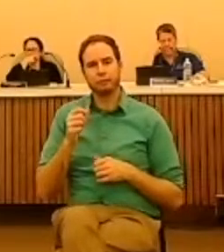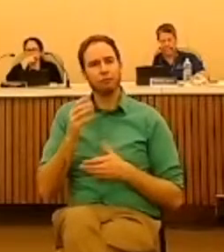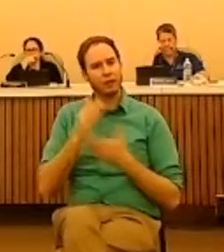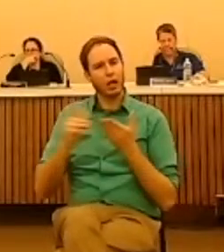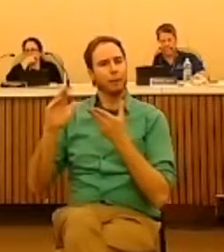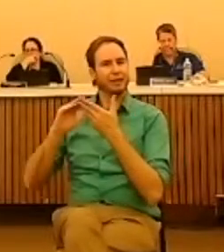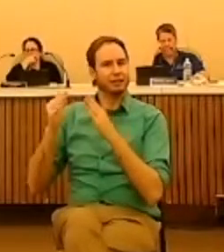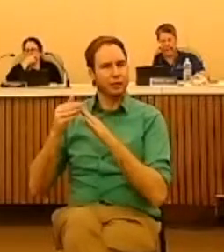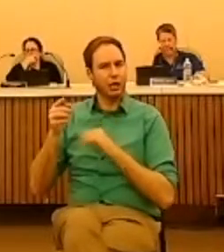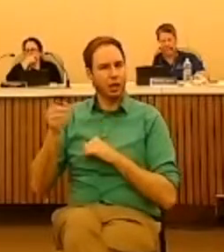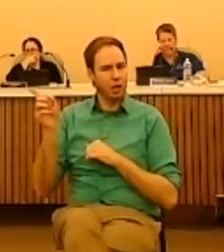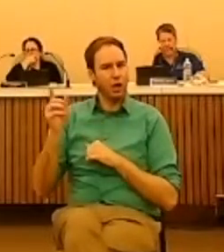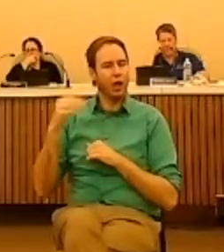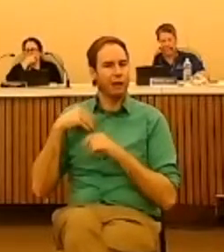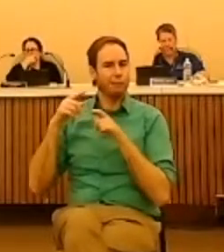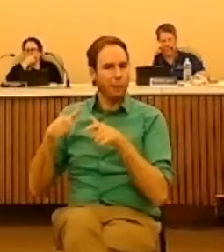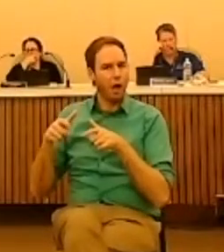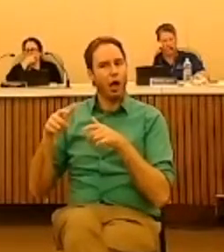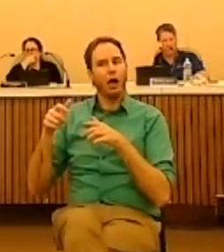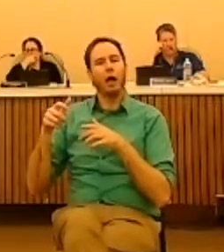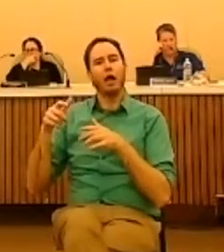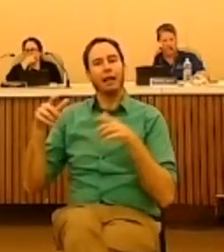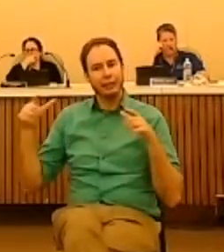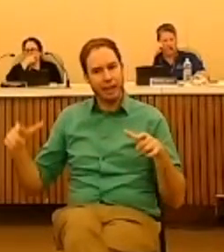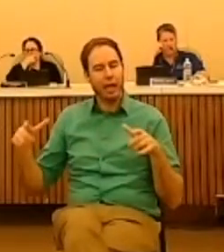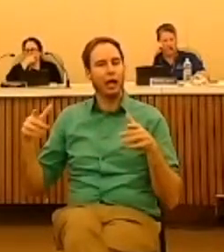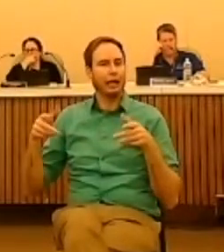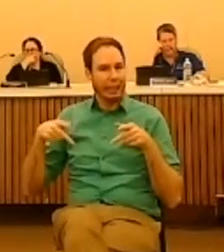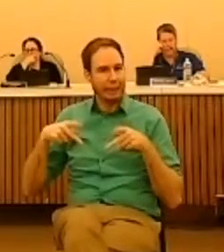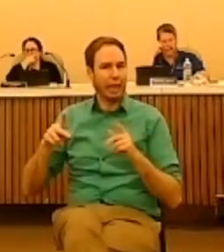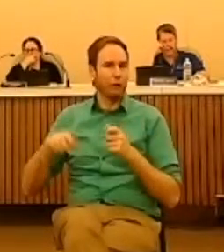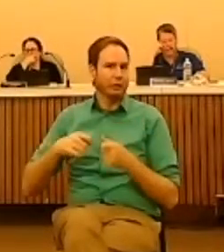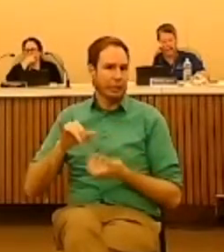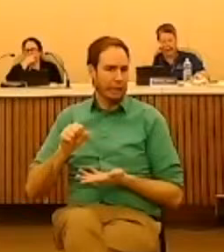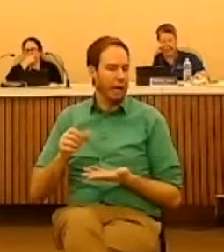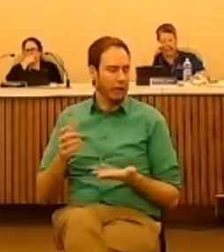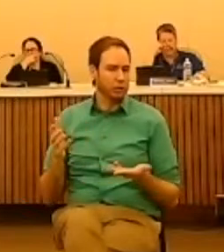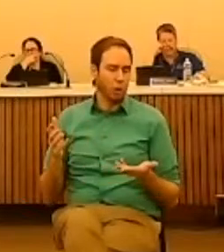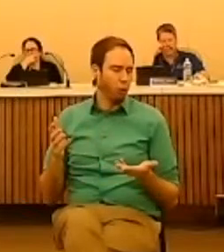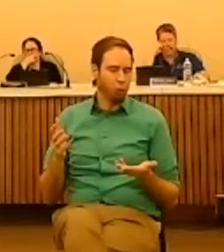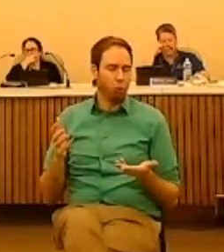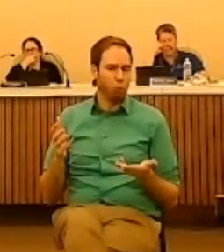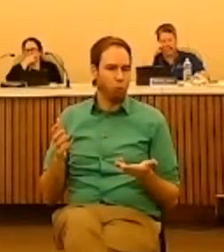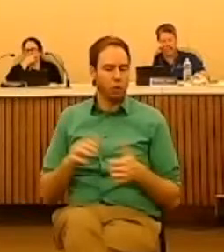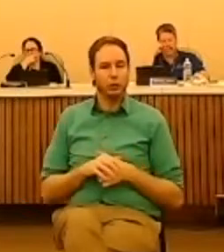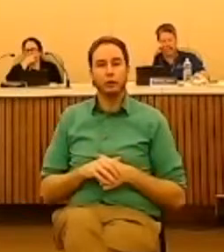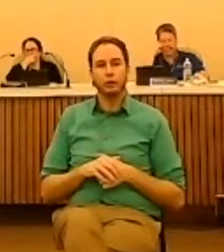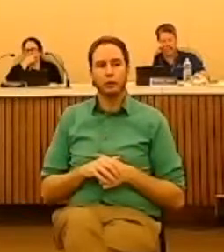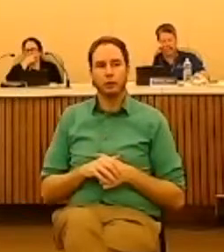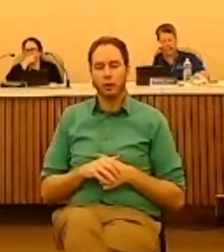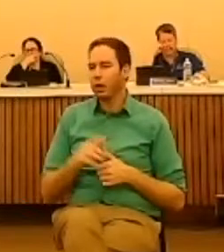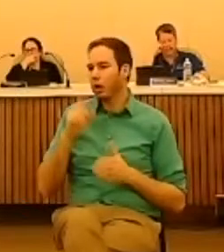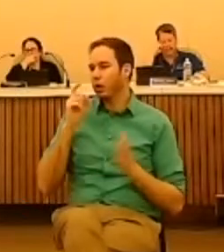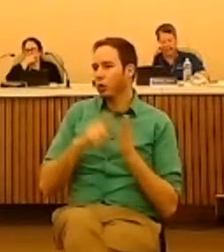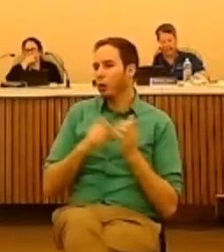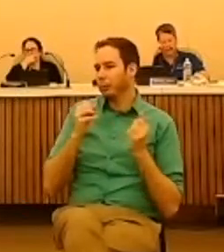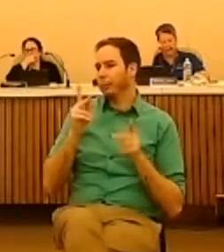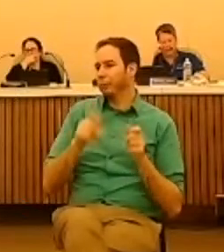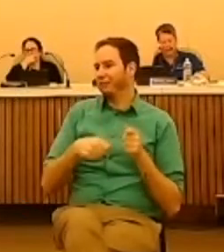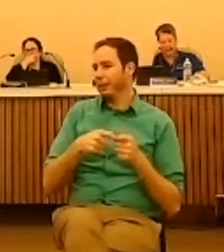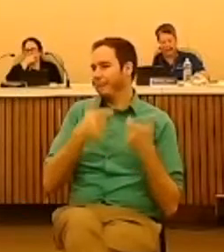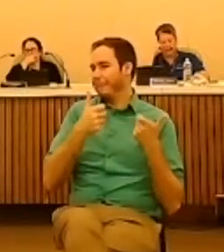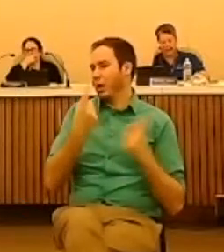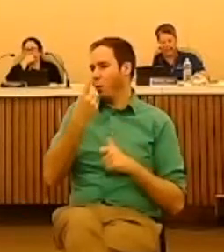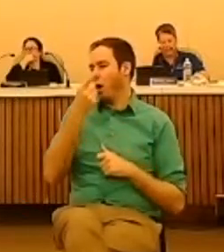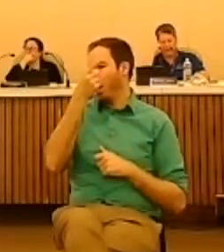town ponds and lakes where we absolutely allow fishing. So Yeah, again, a lot of people fish in that big